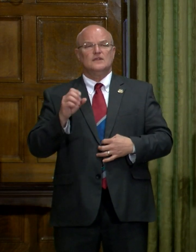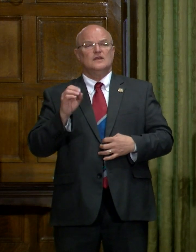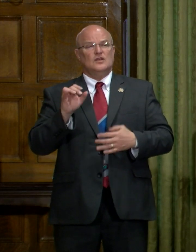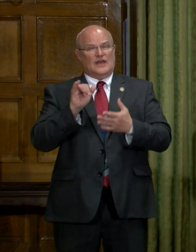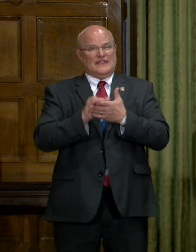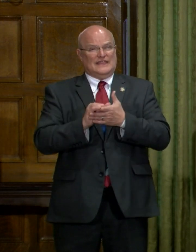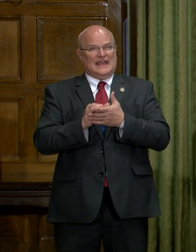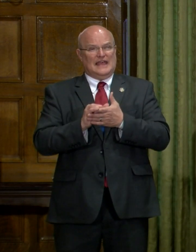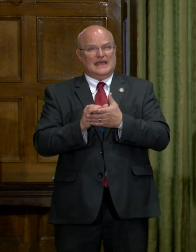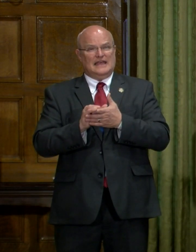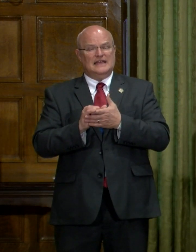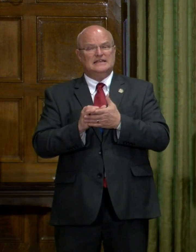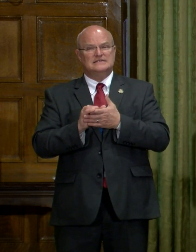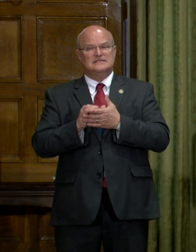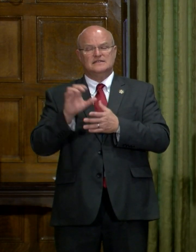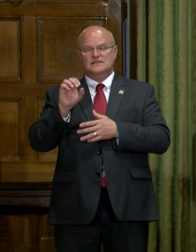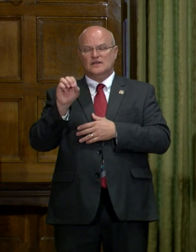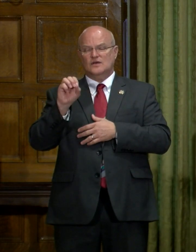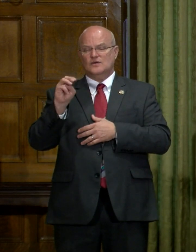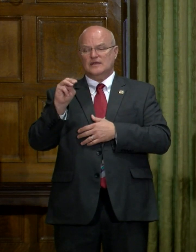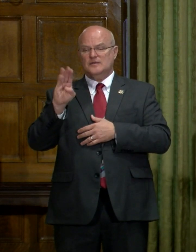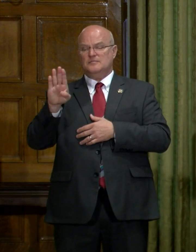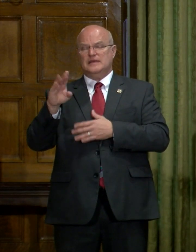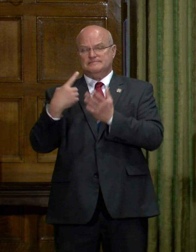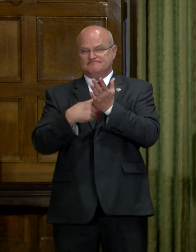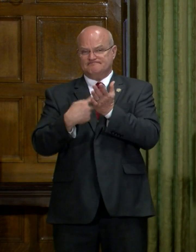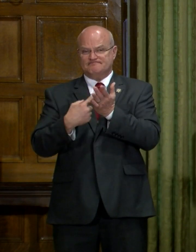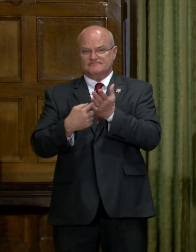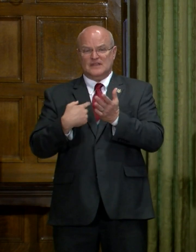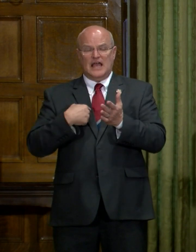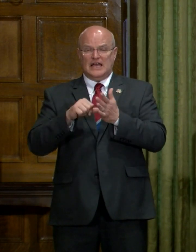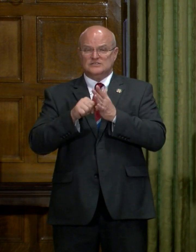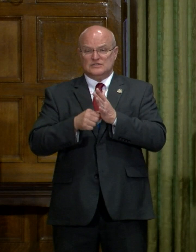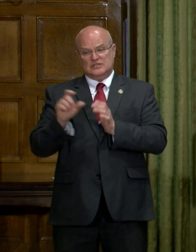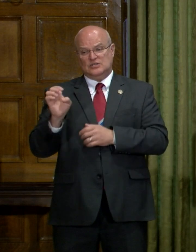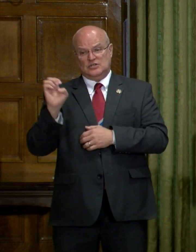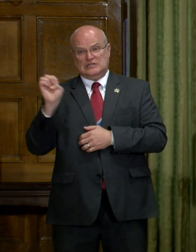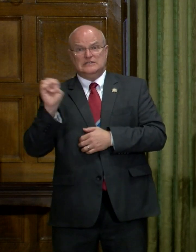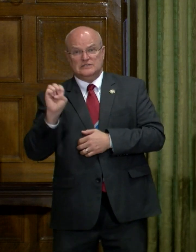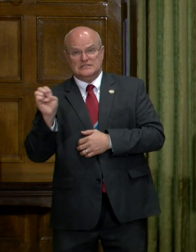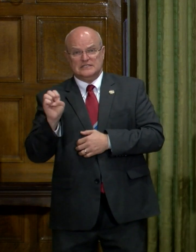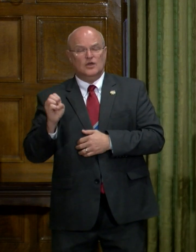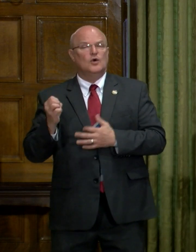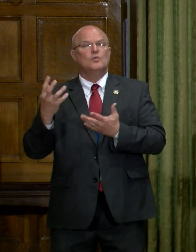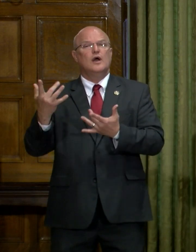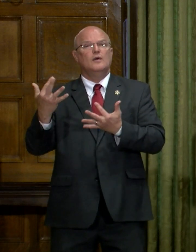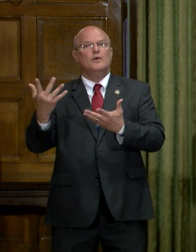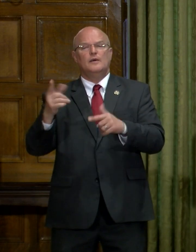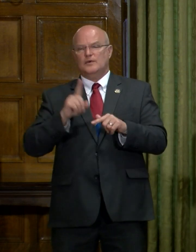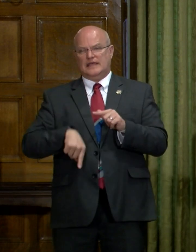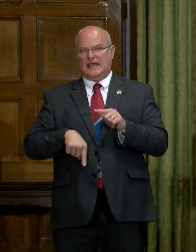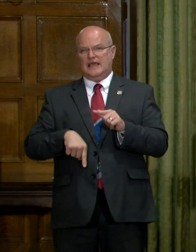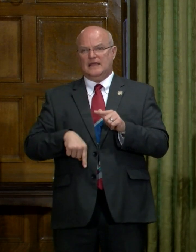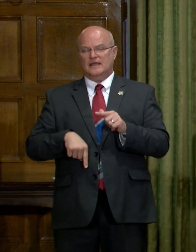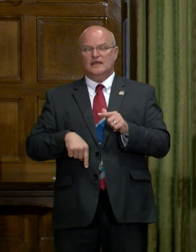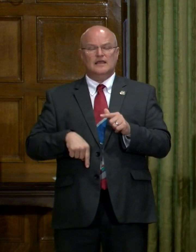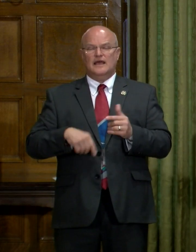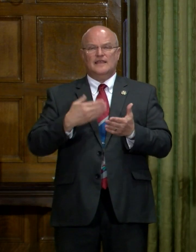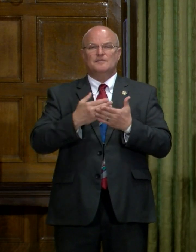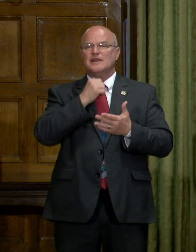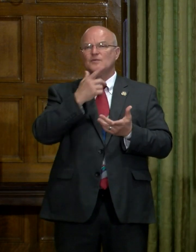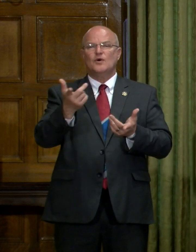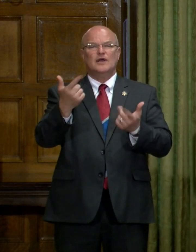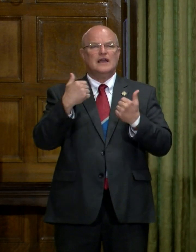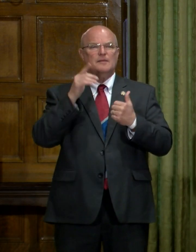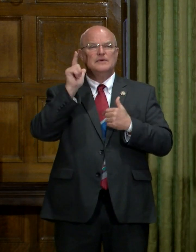so that's an OMB type discussion. I stress the urgency of it. We can't wait because that money is not going to be coming